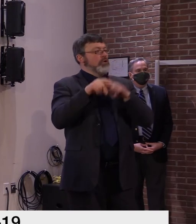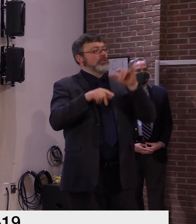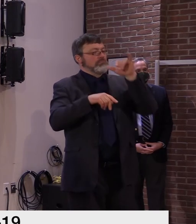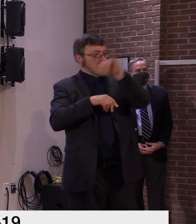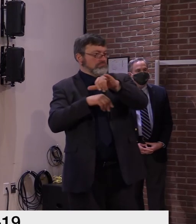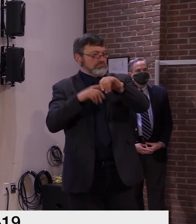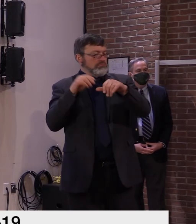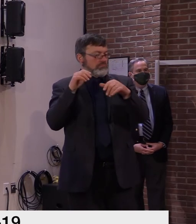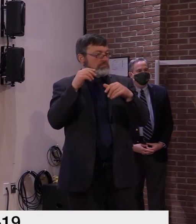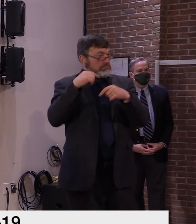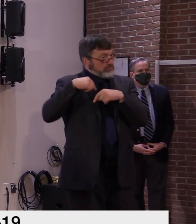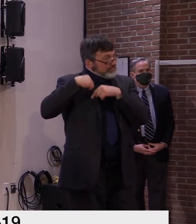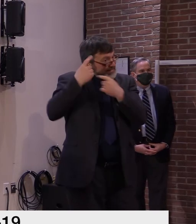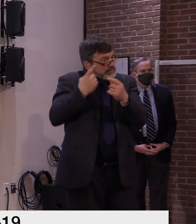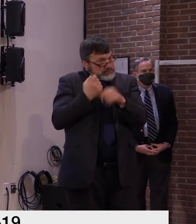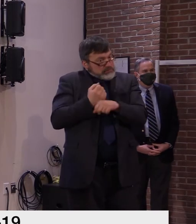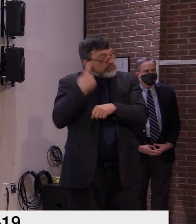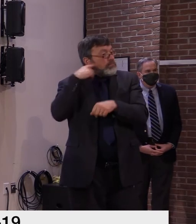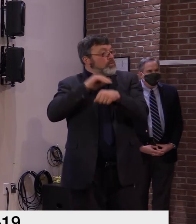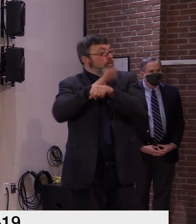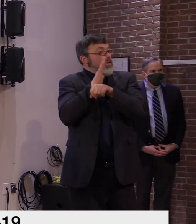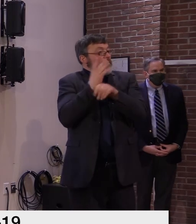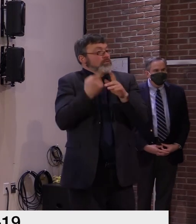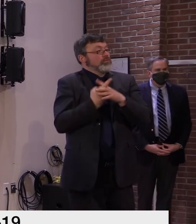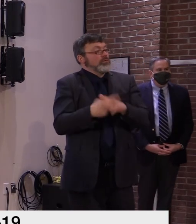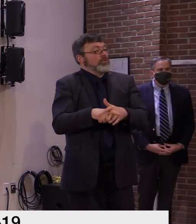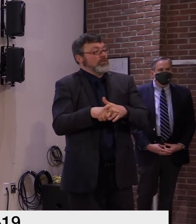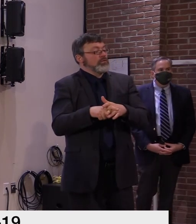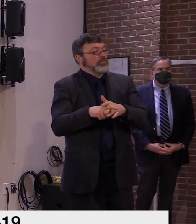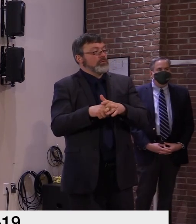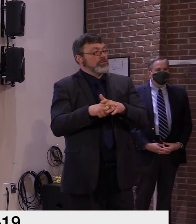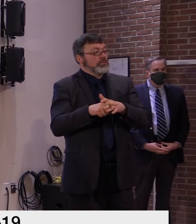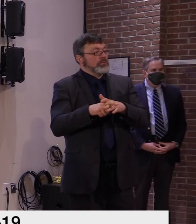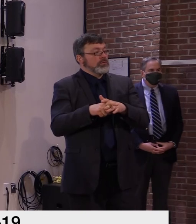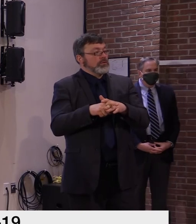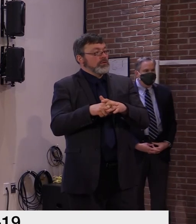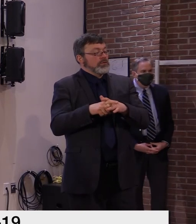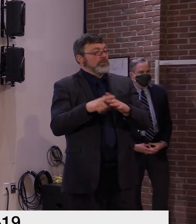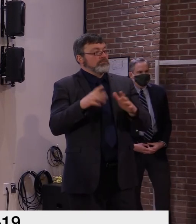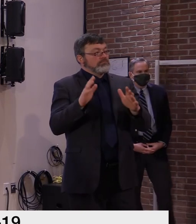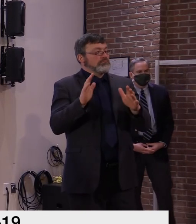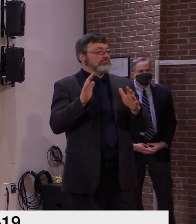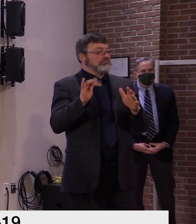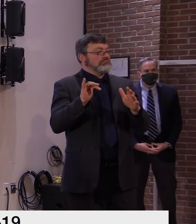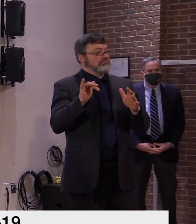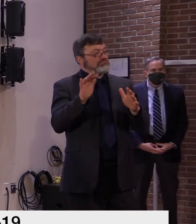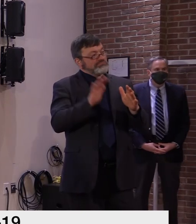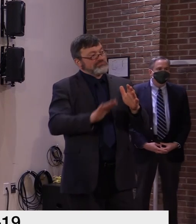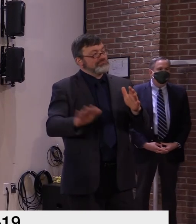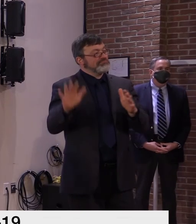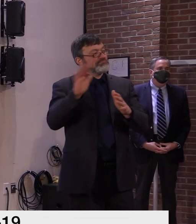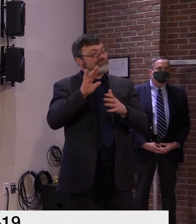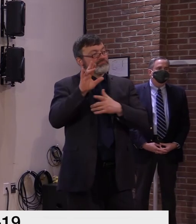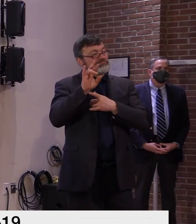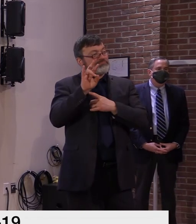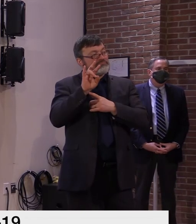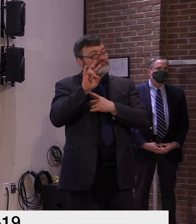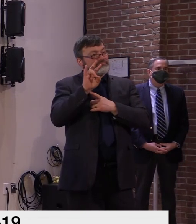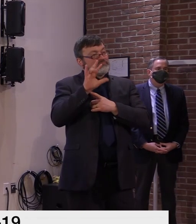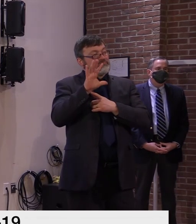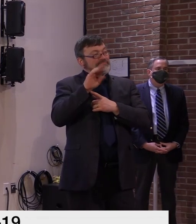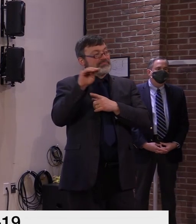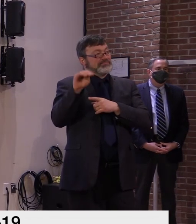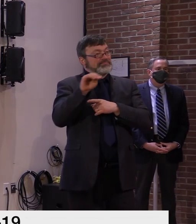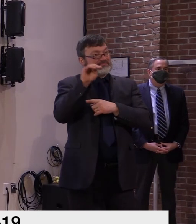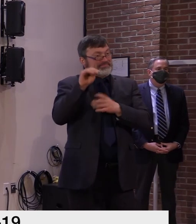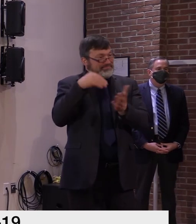about $75 million a year. Most of it is reimbursed by the federal government right now. That won't continue forever. So